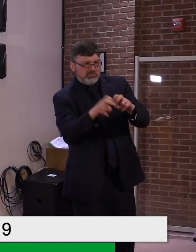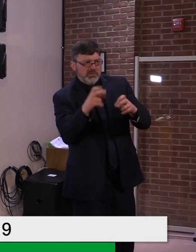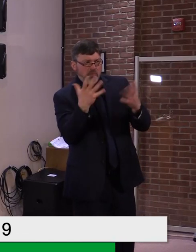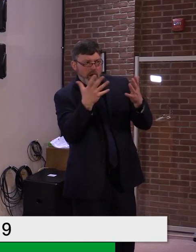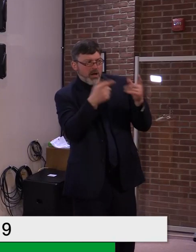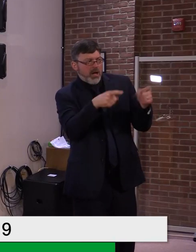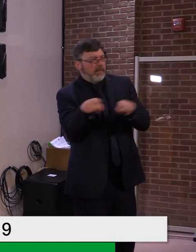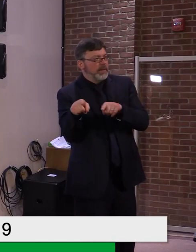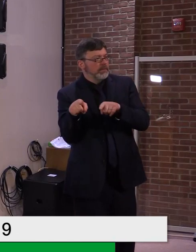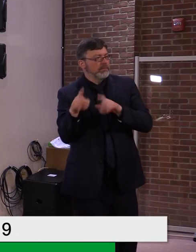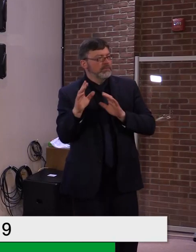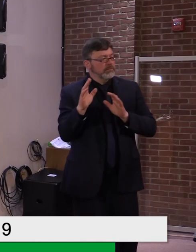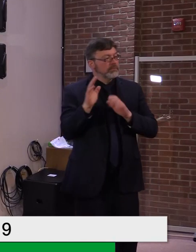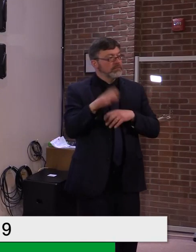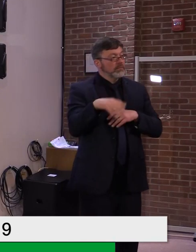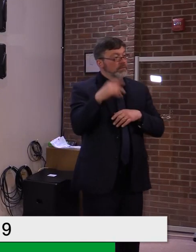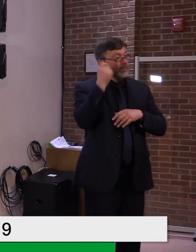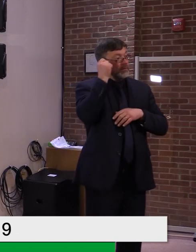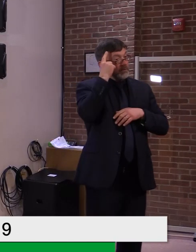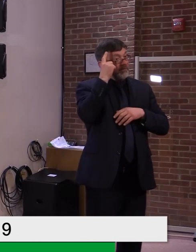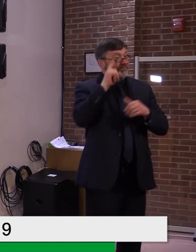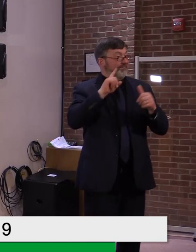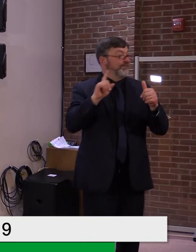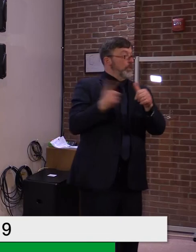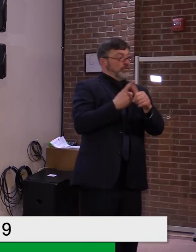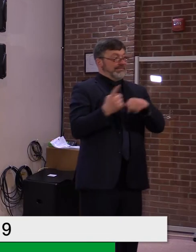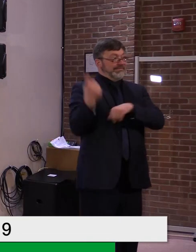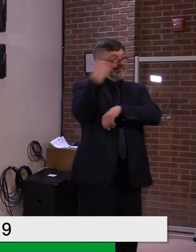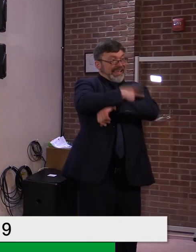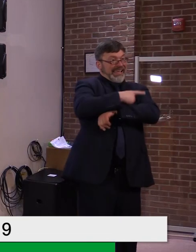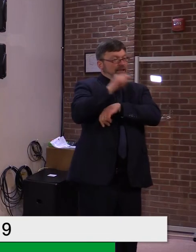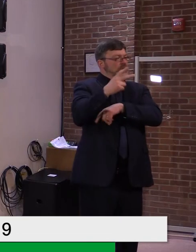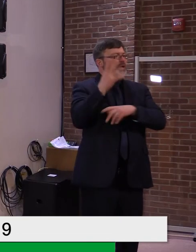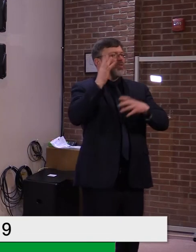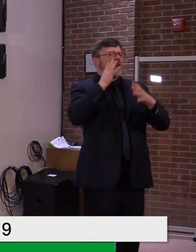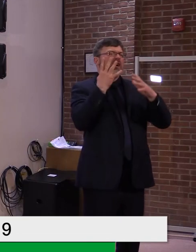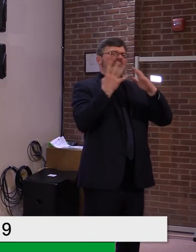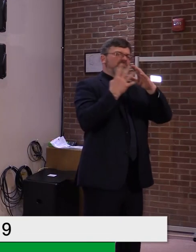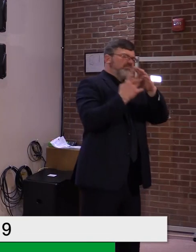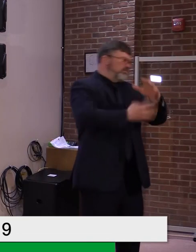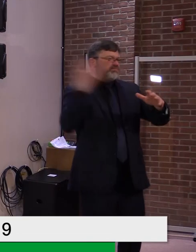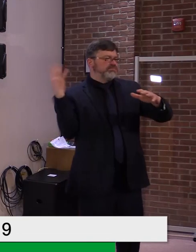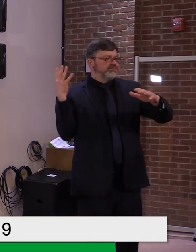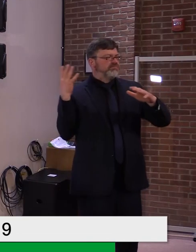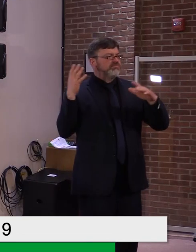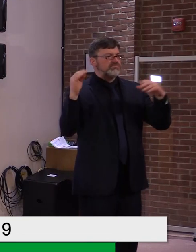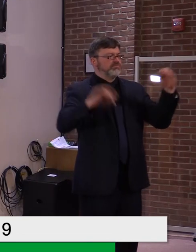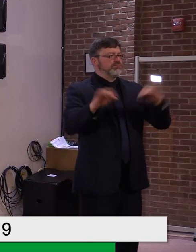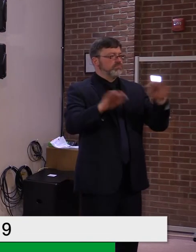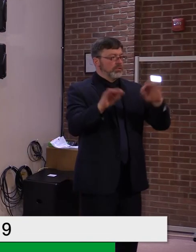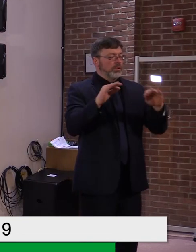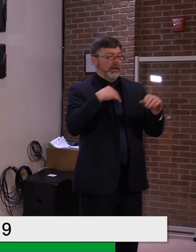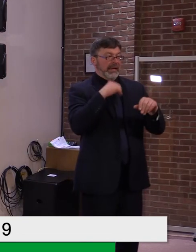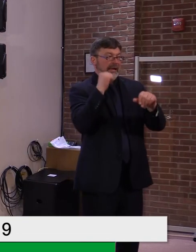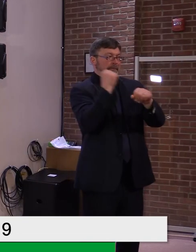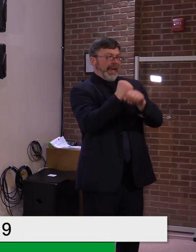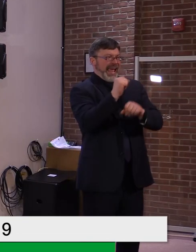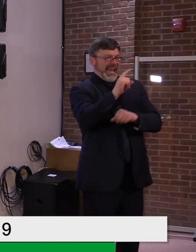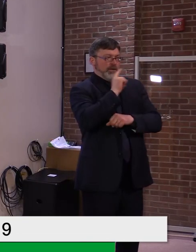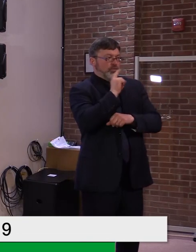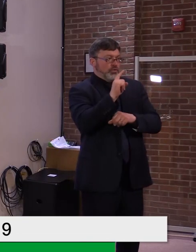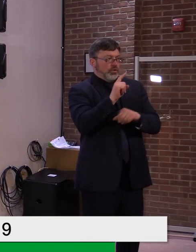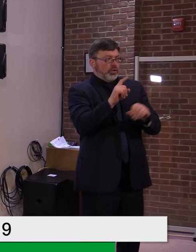who successfully navigate the site. But let me make sure we don't have any glitches in that